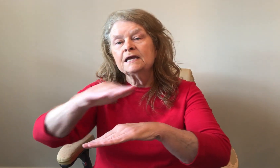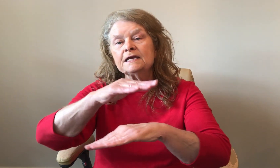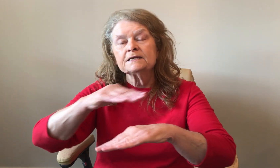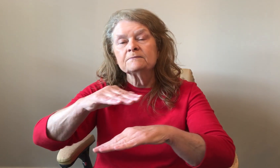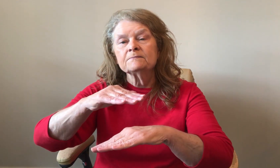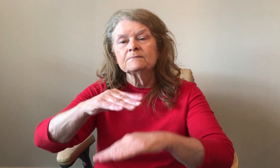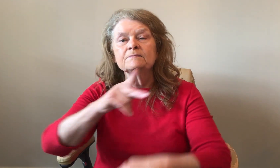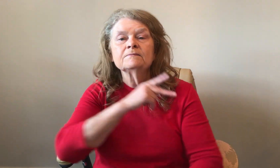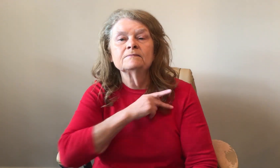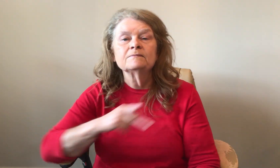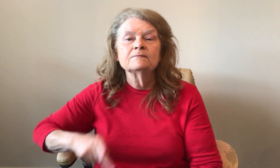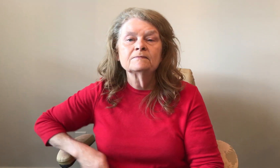kingdom.